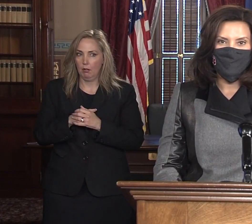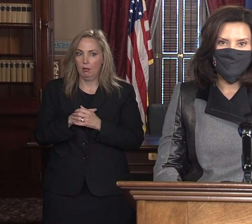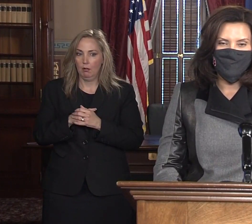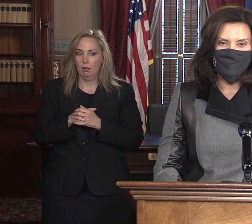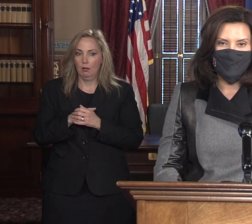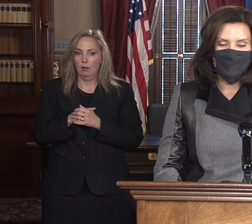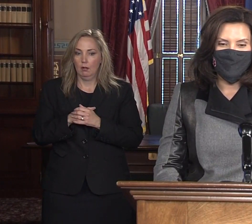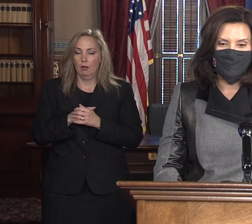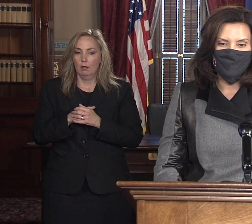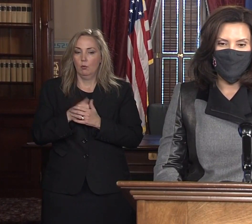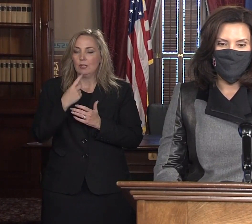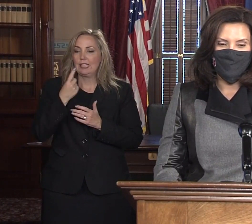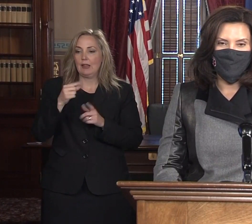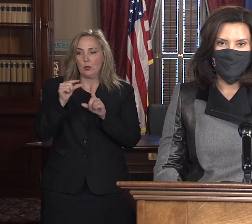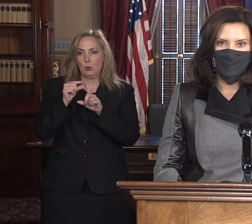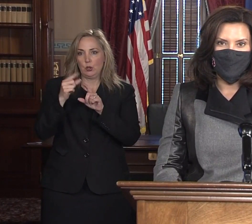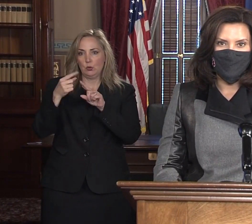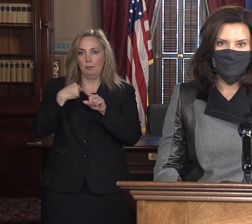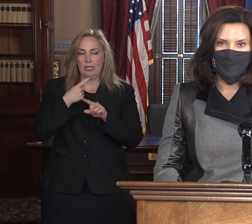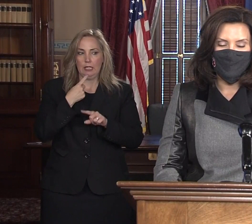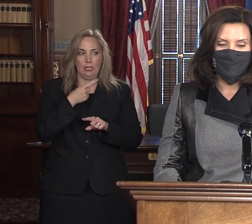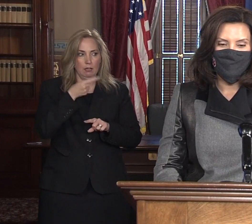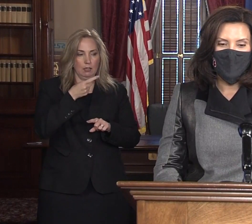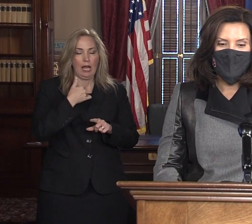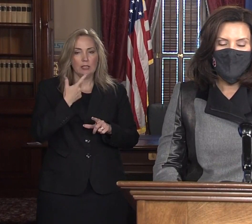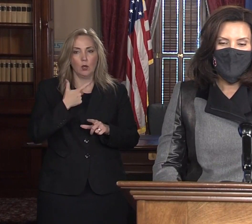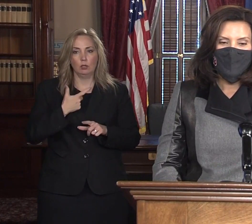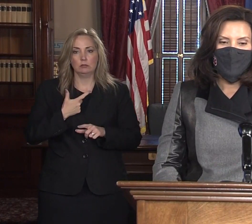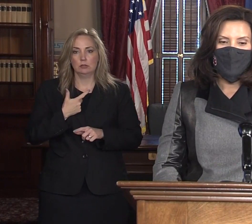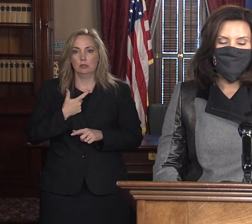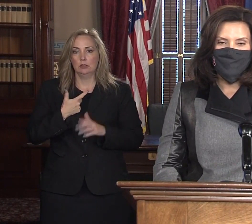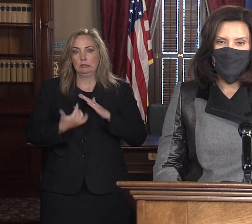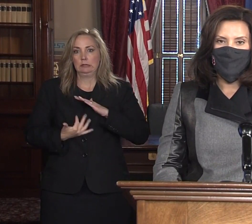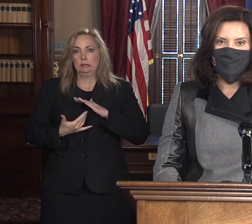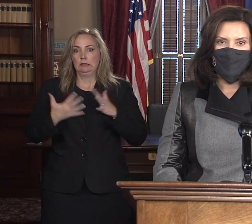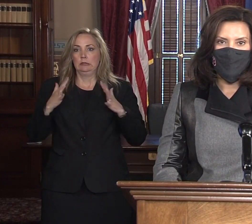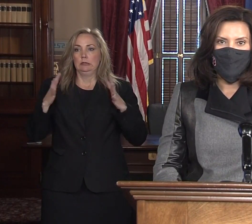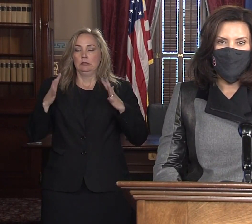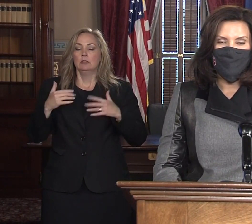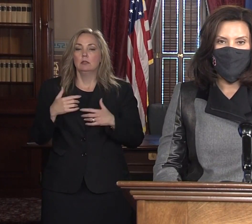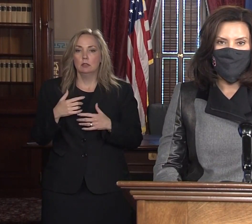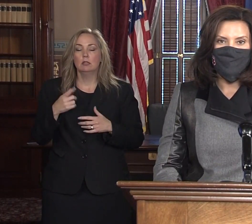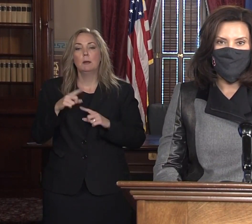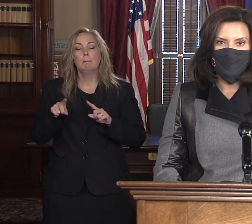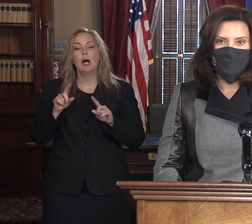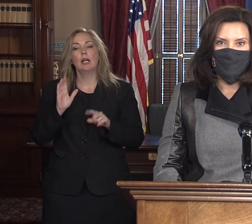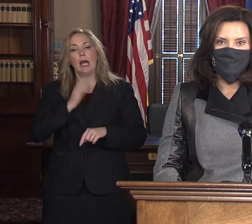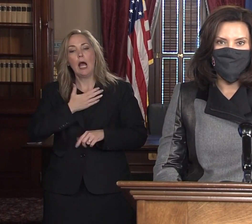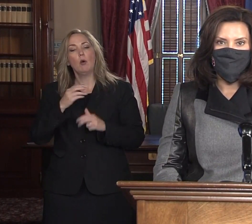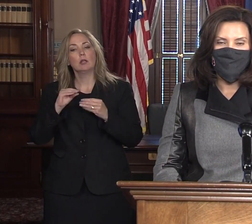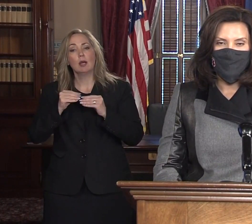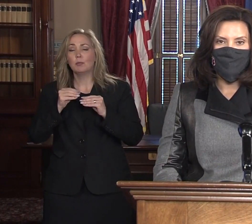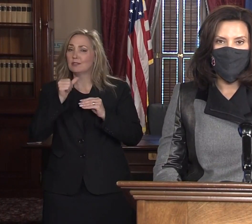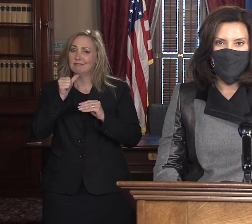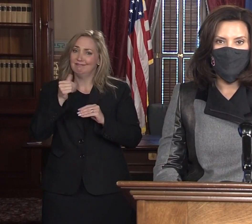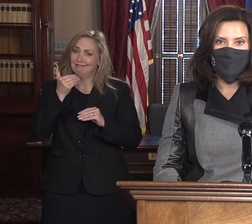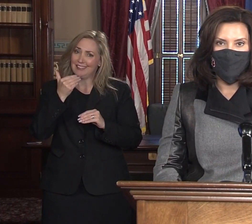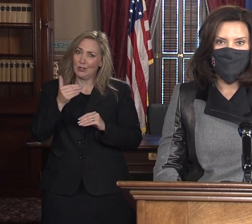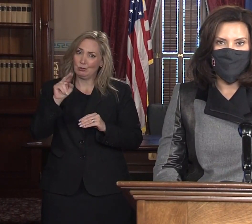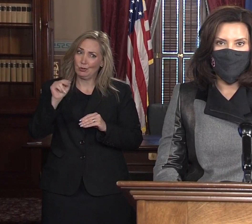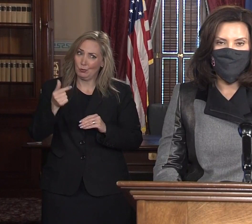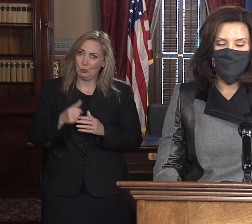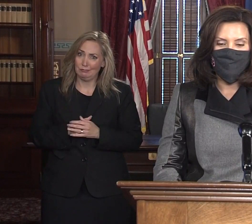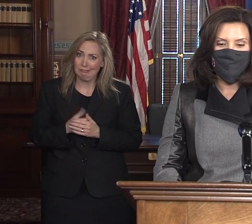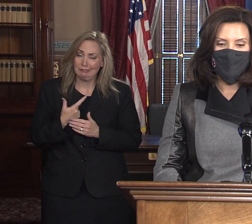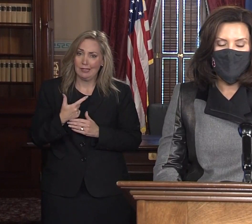those words to me and start to create a lot of anxiety. I'm just going to be frank. Our numbers are not good. They're moving in the